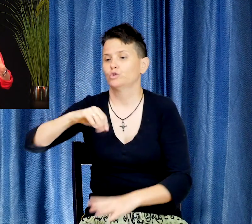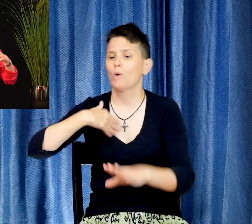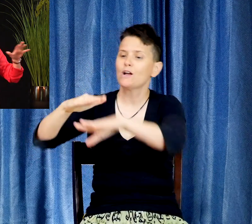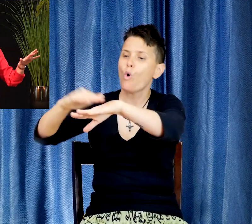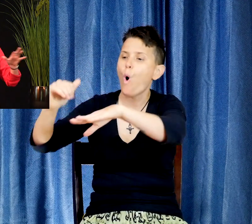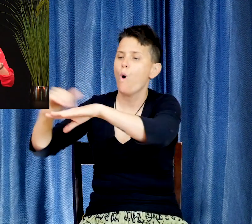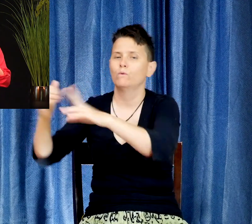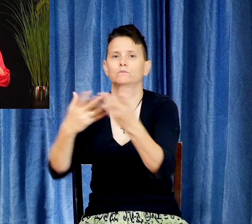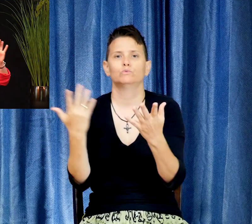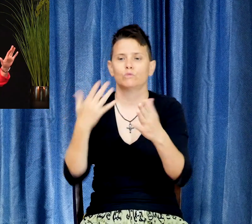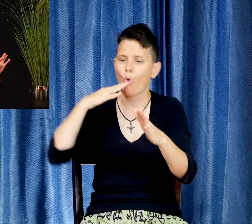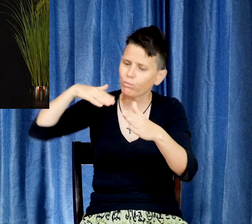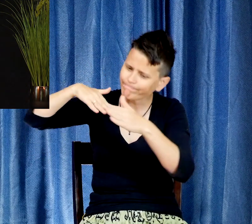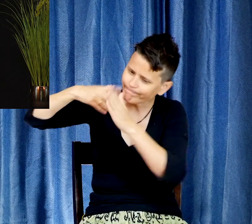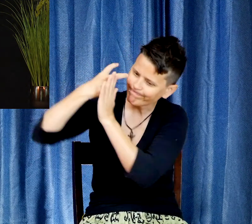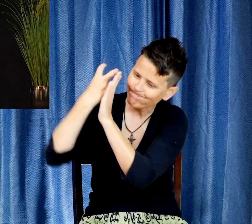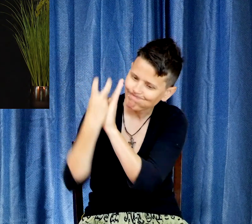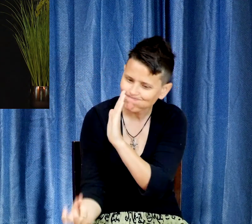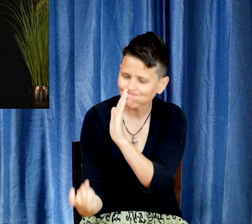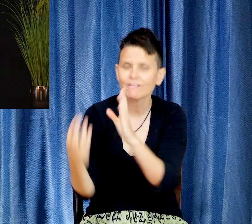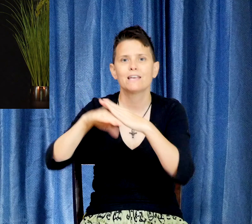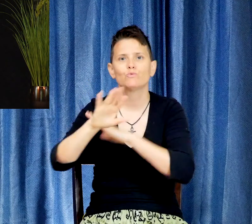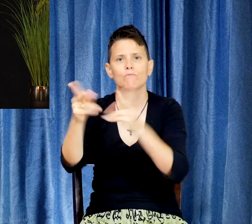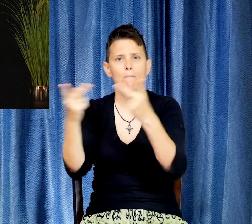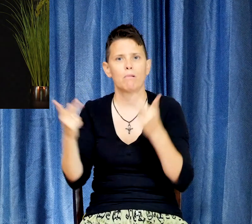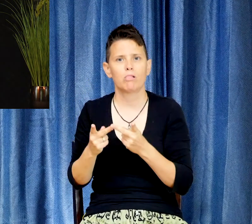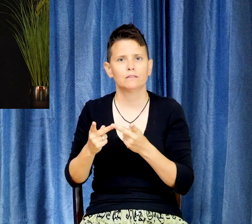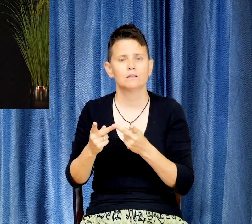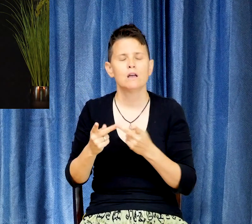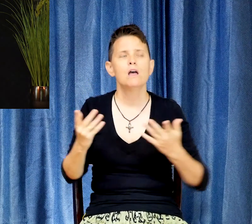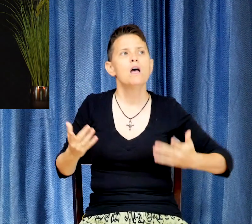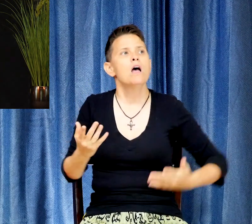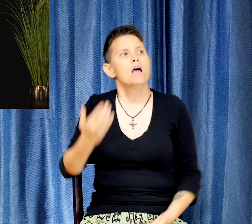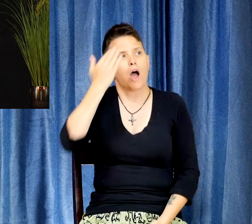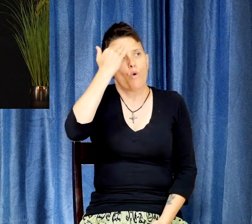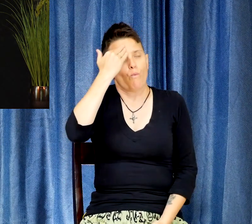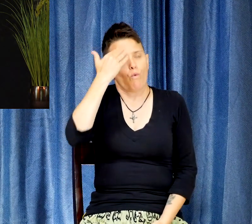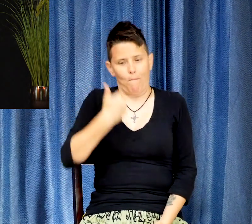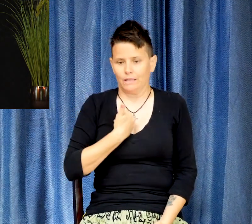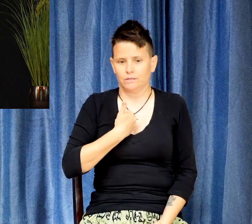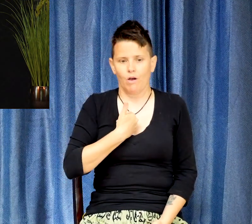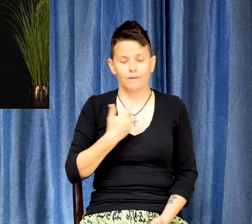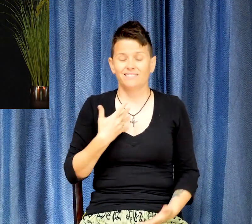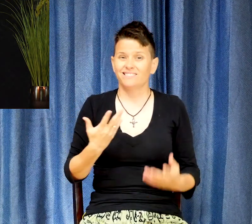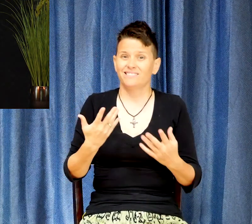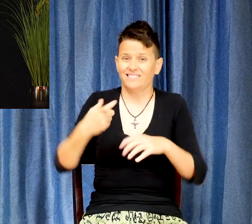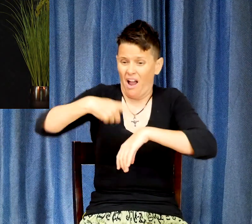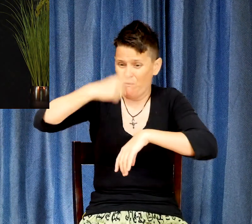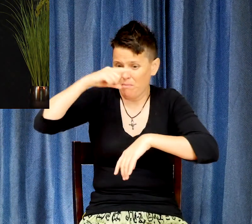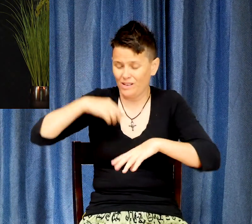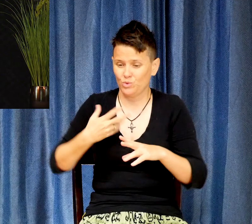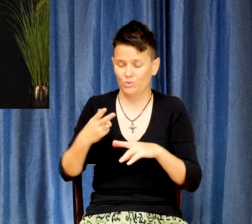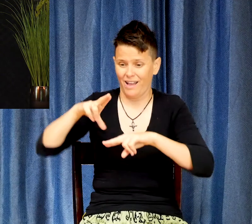still disconnected and distanced from one another. And I know for me in my own life, it's a time of reflection, of